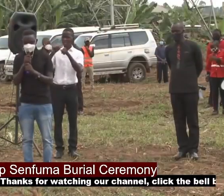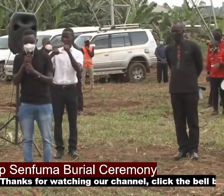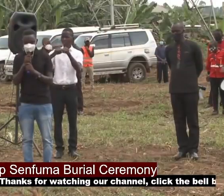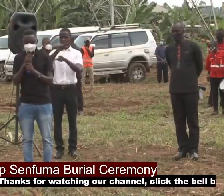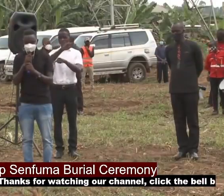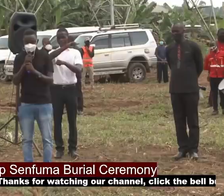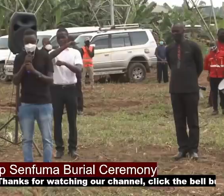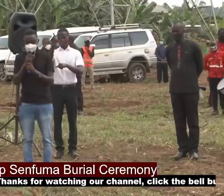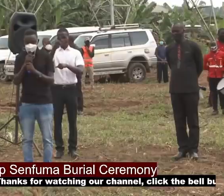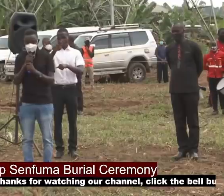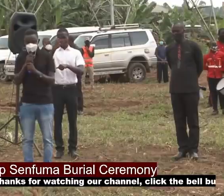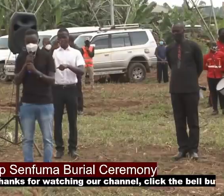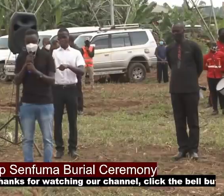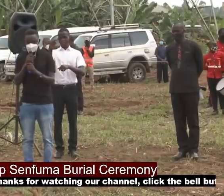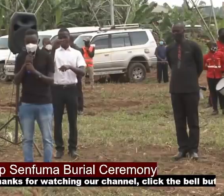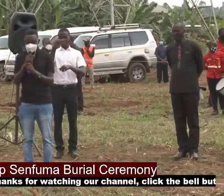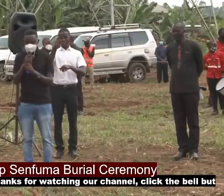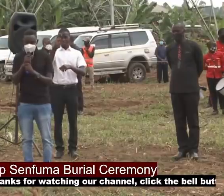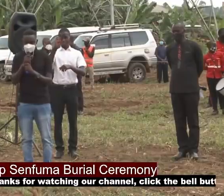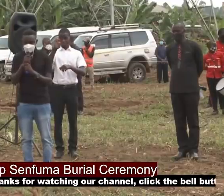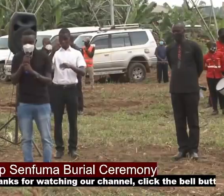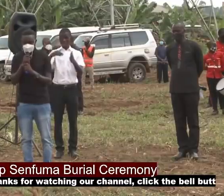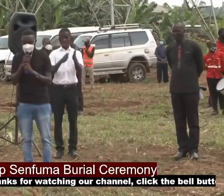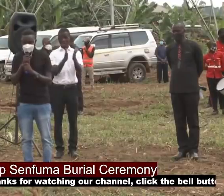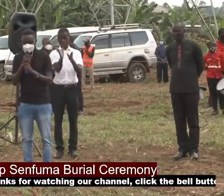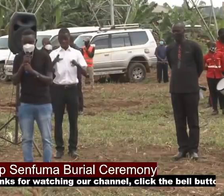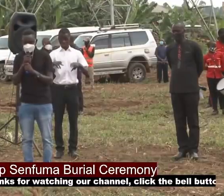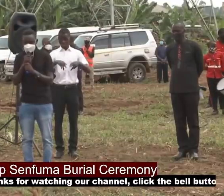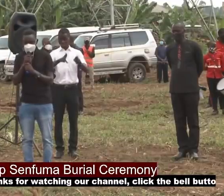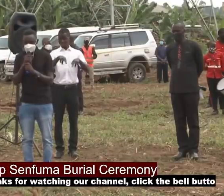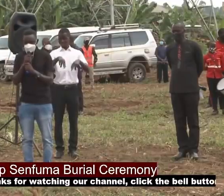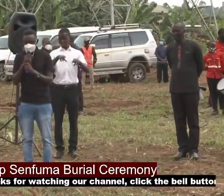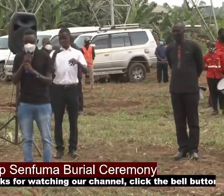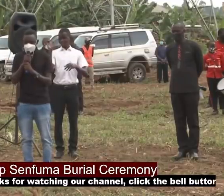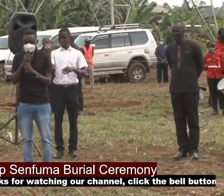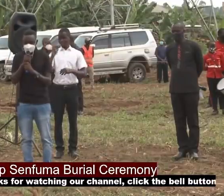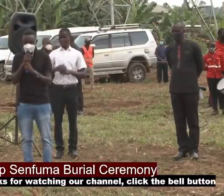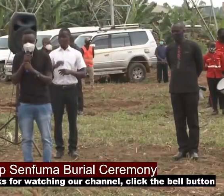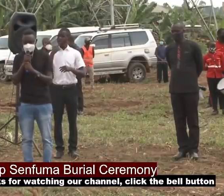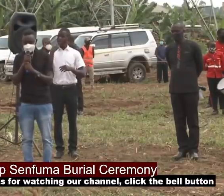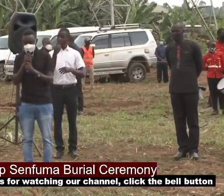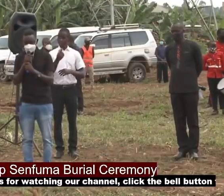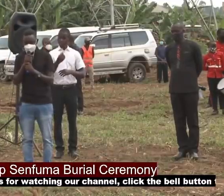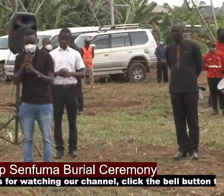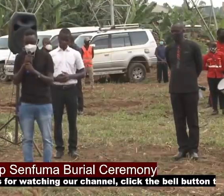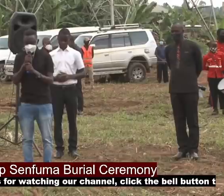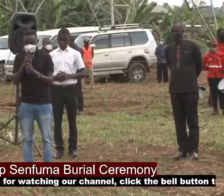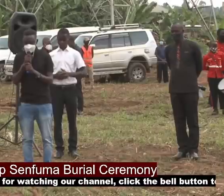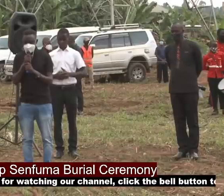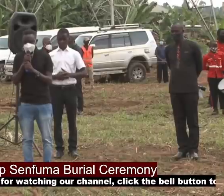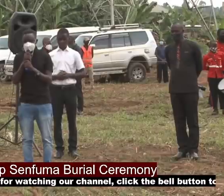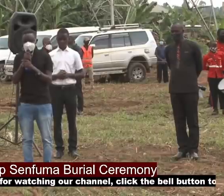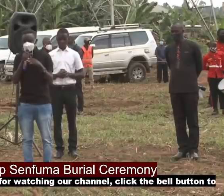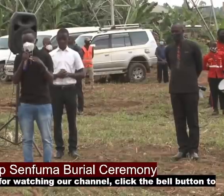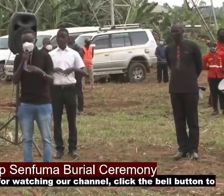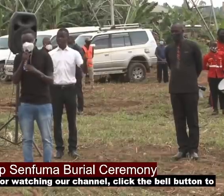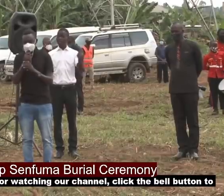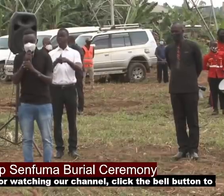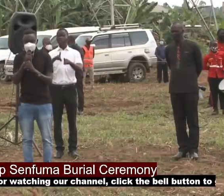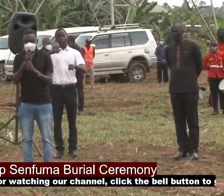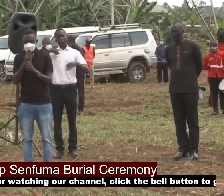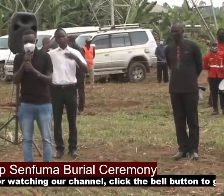And Pastor Senfuma elaborated and explained to me his story in Zengebe. And he told me,